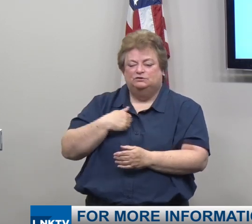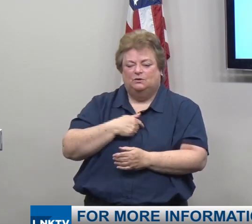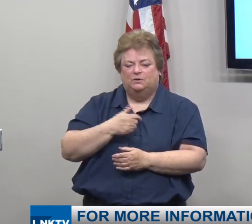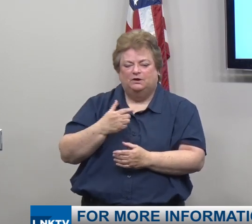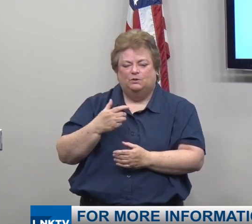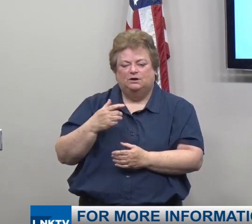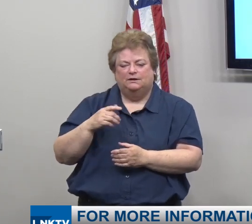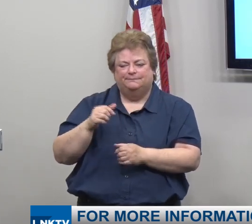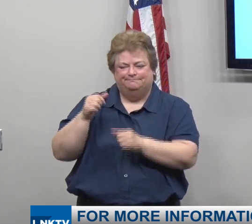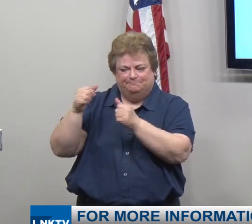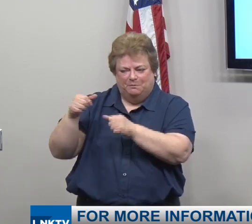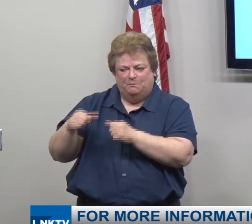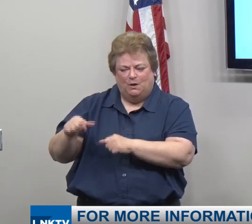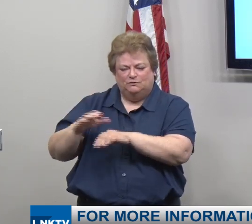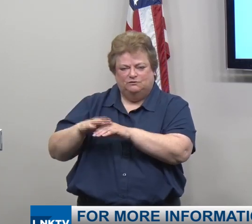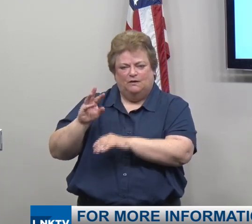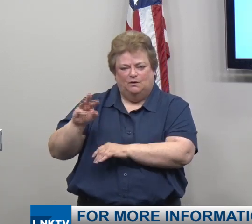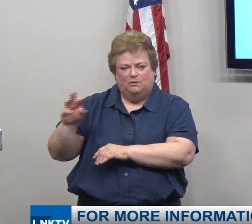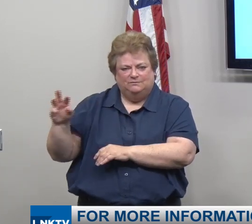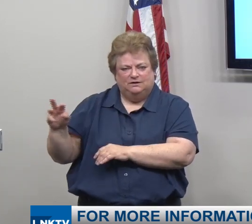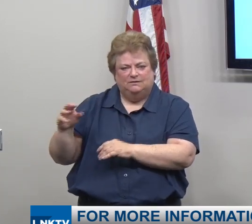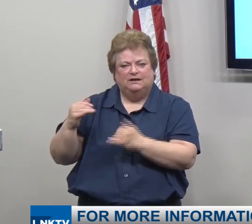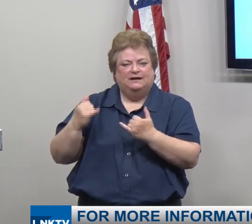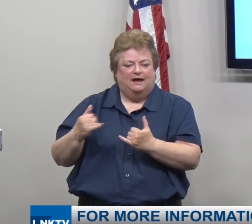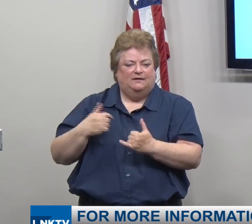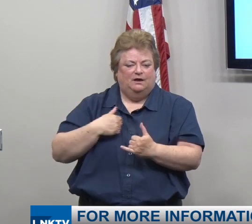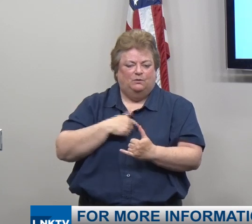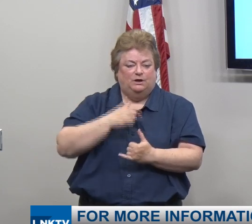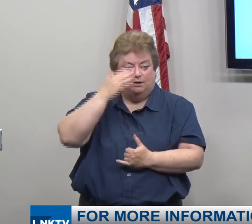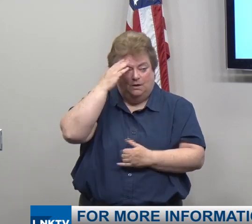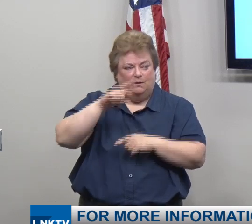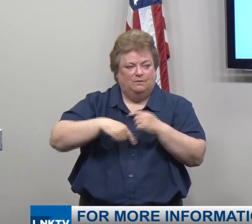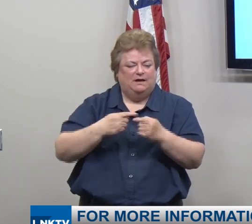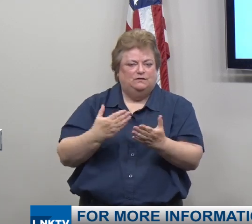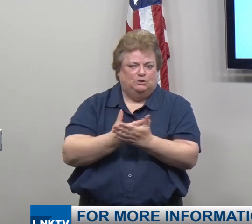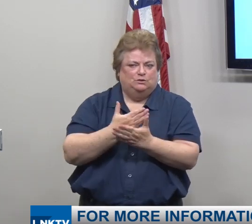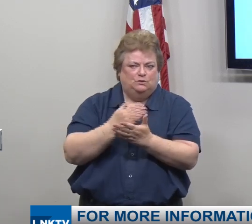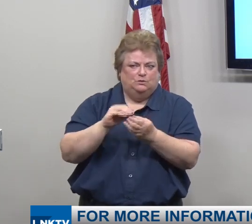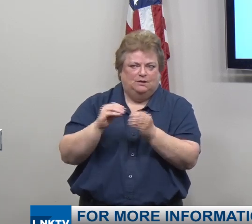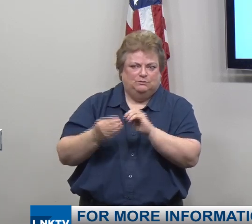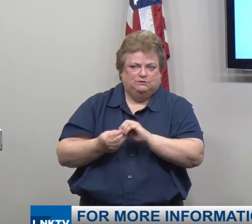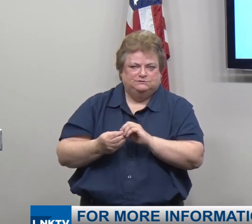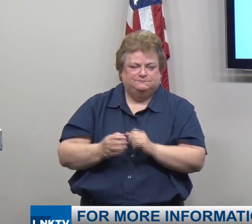updated on our website now that we are aware of the new numbers of community spread.